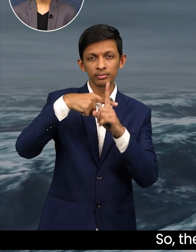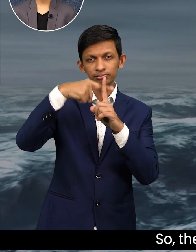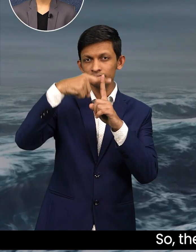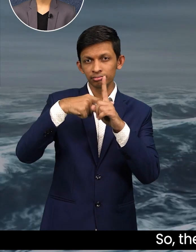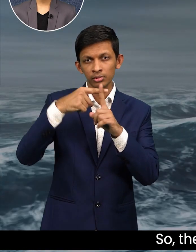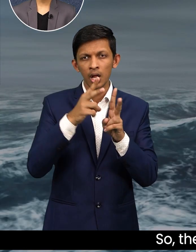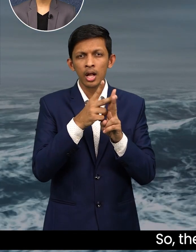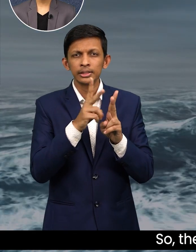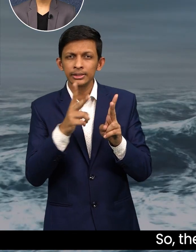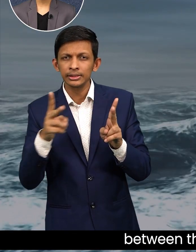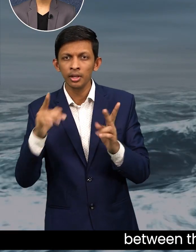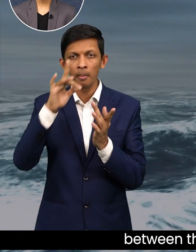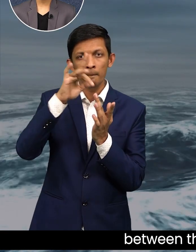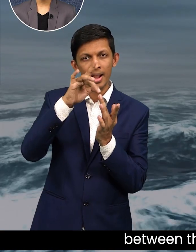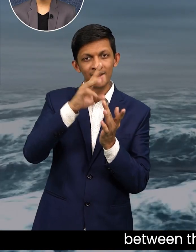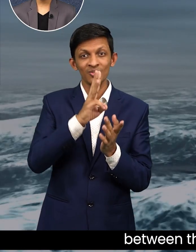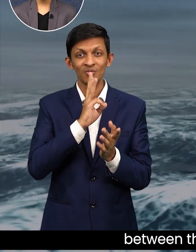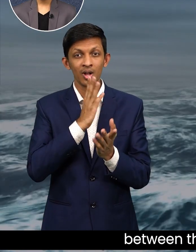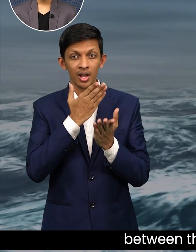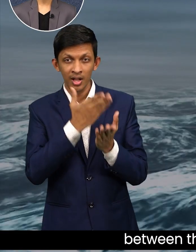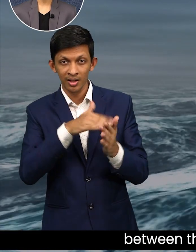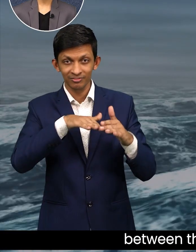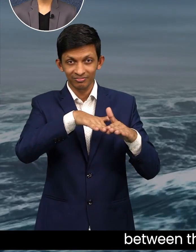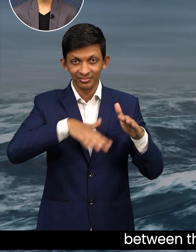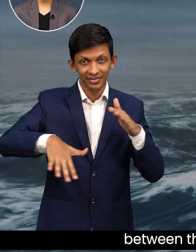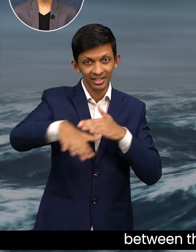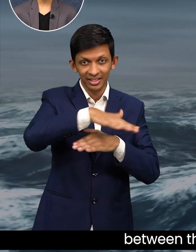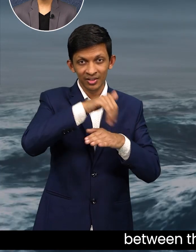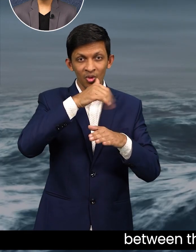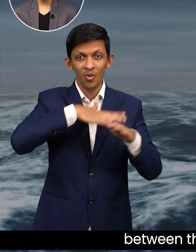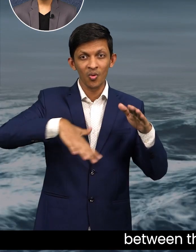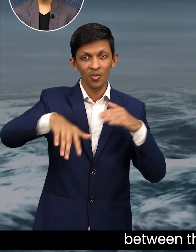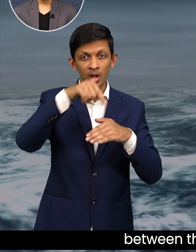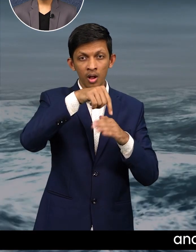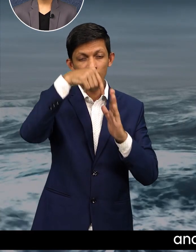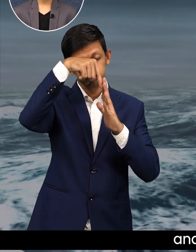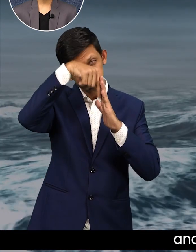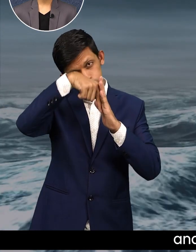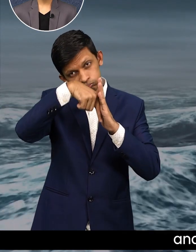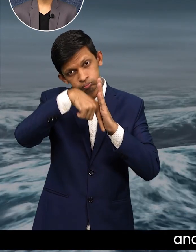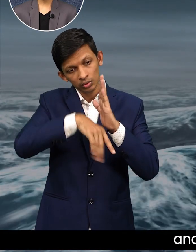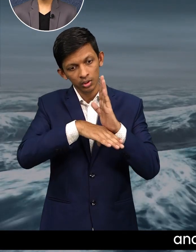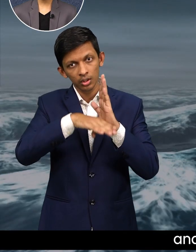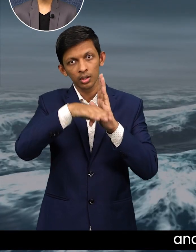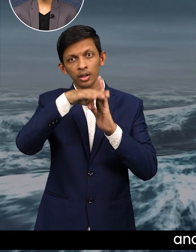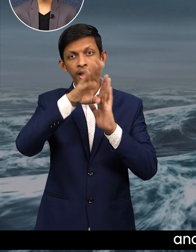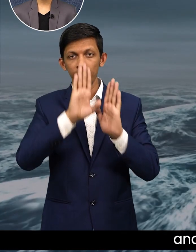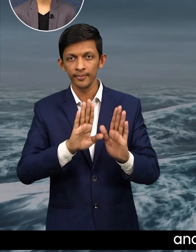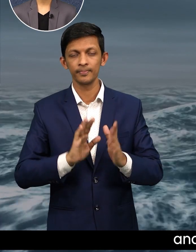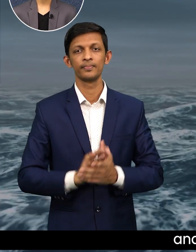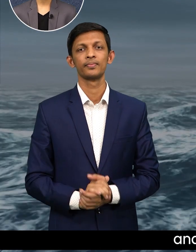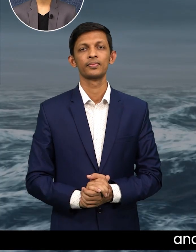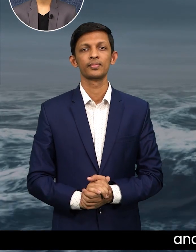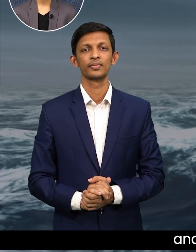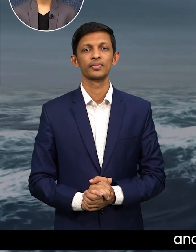So, there is temperature difference between the water at the surface of ocean and of that at deeper